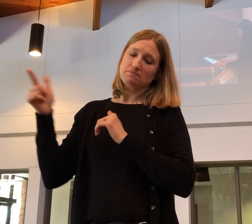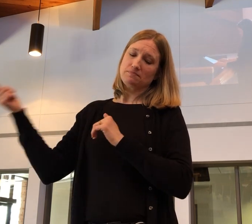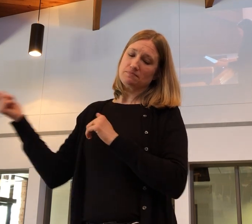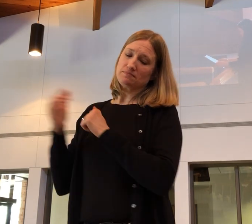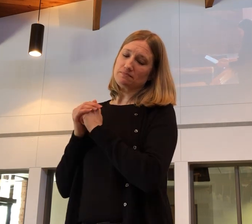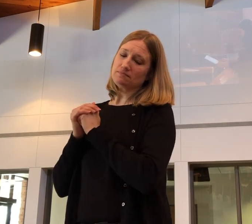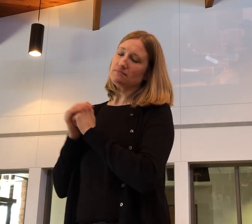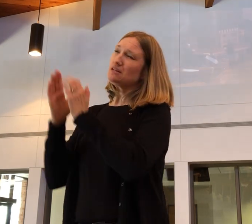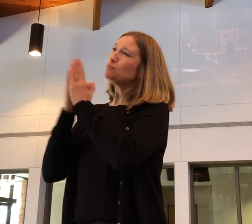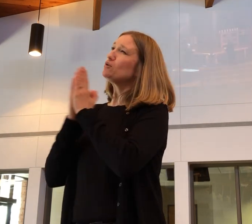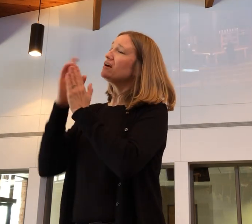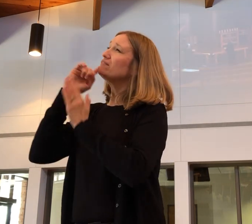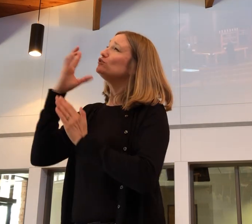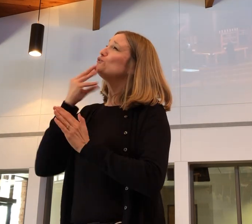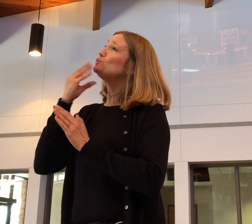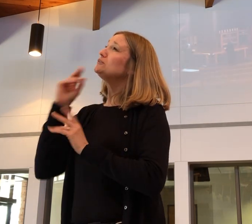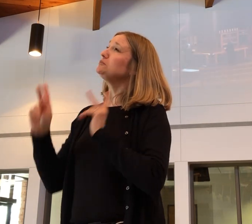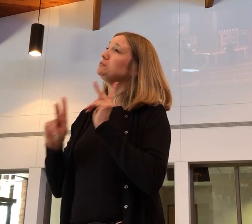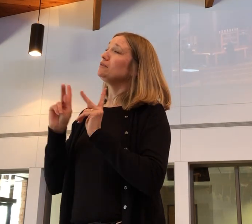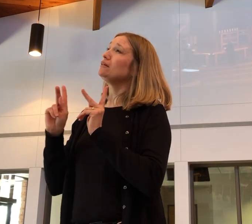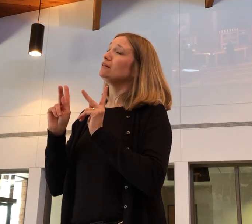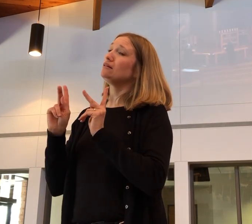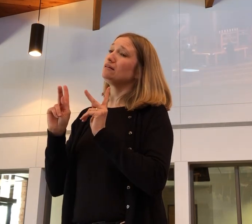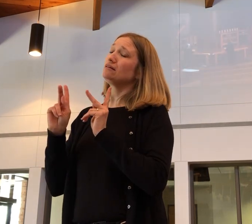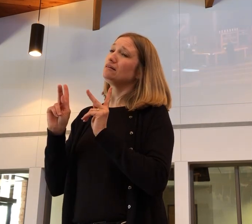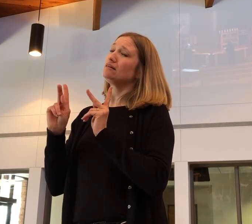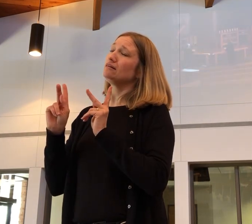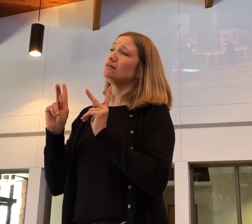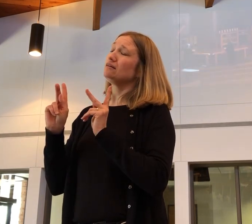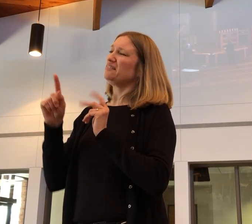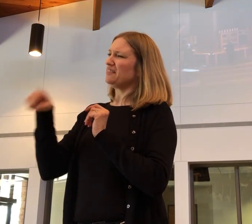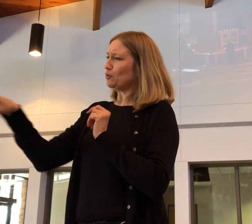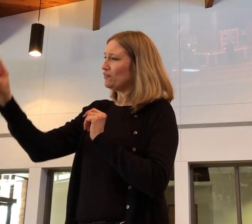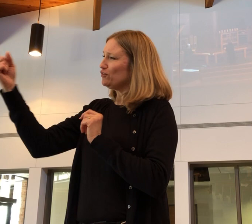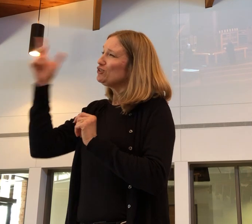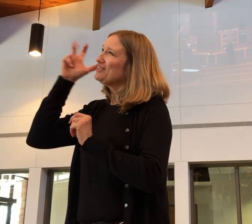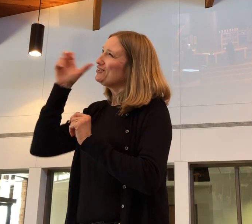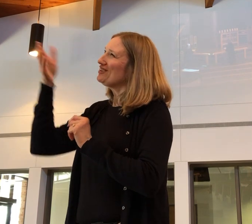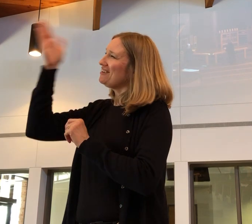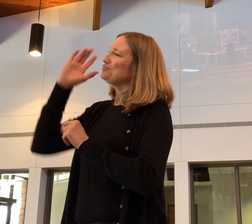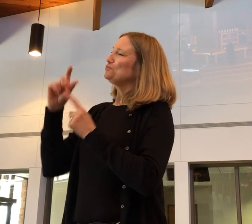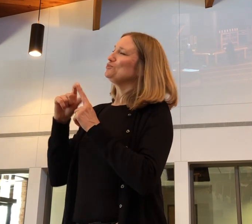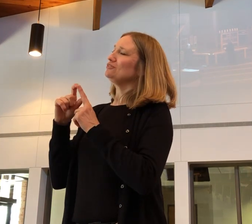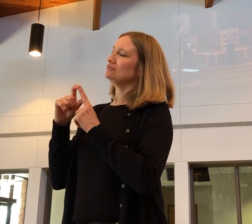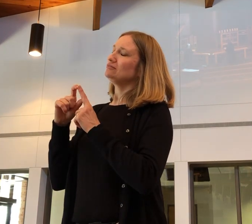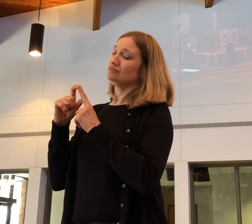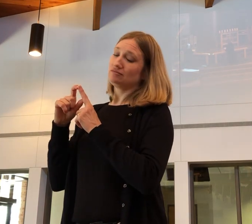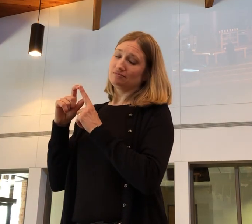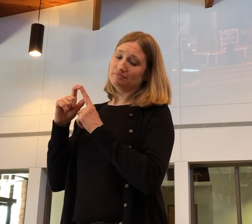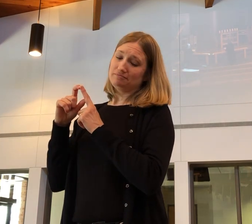Let us pray for the Jewish people, the first to hear the word of God.